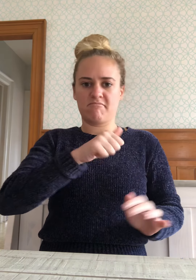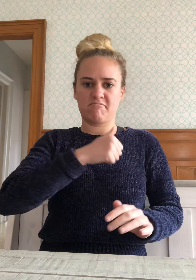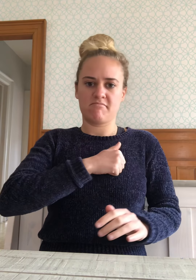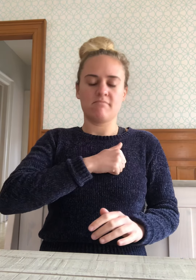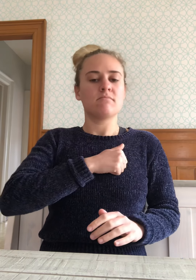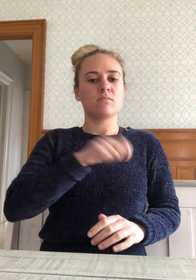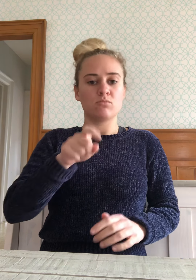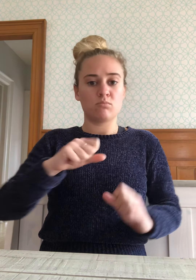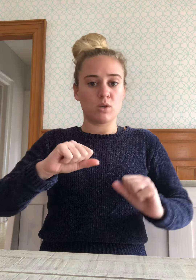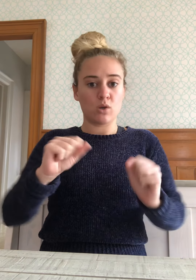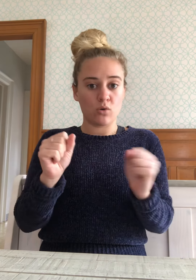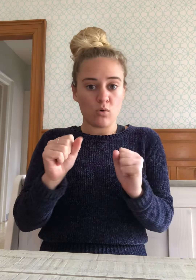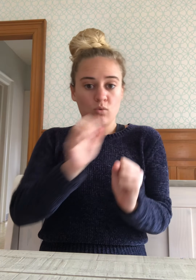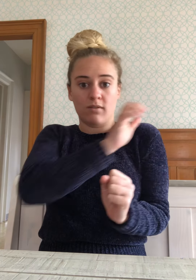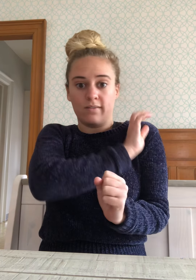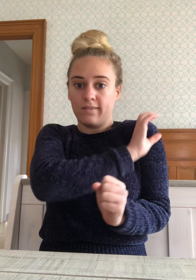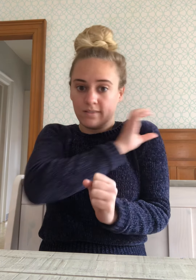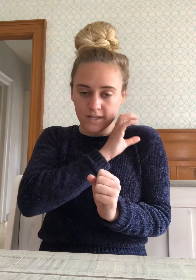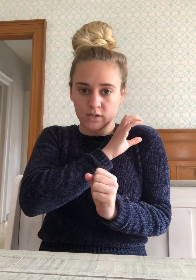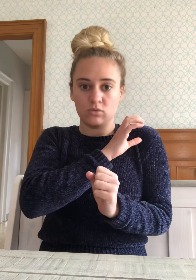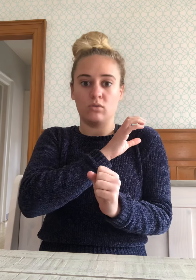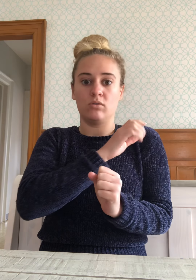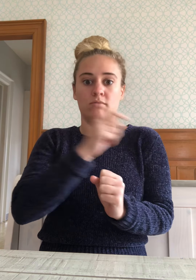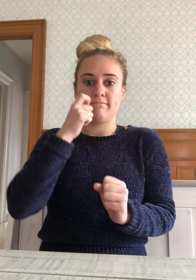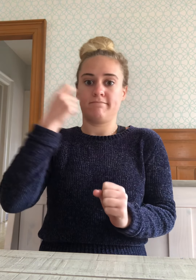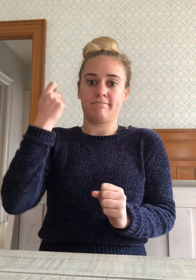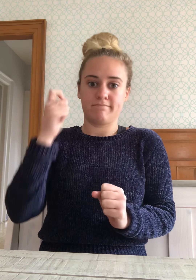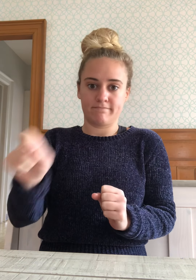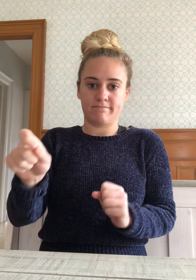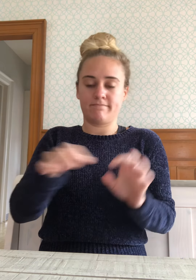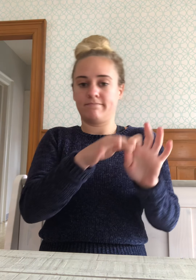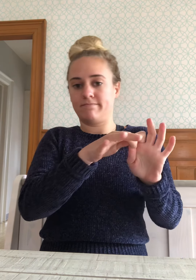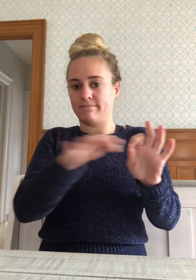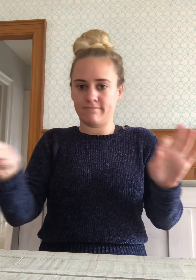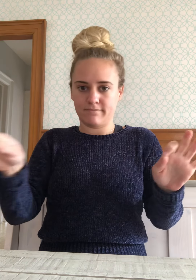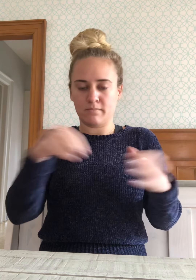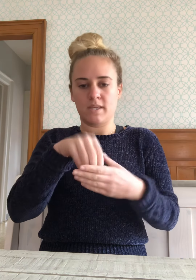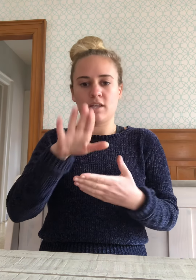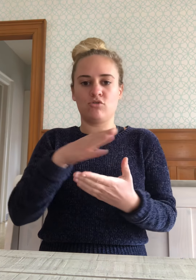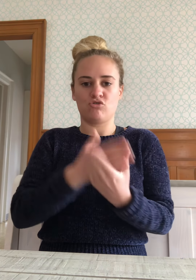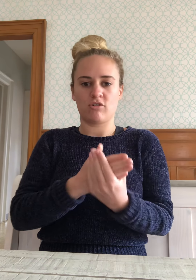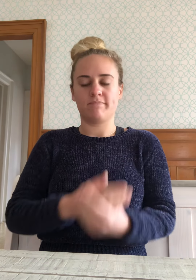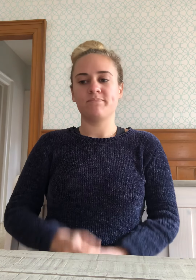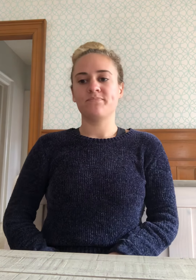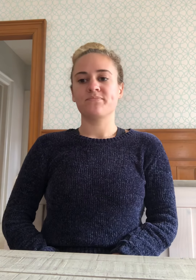clinical observations that are entered into your chart. We're going to end it right there.